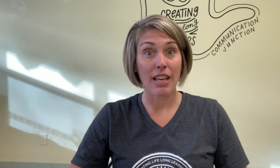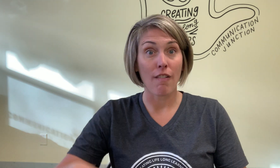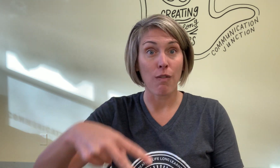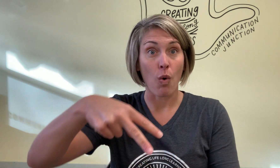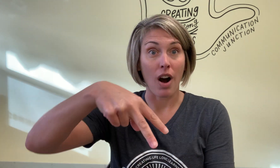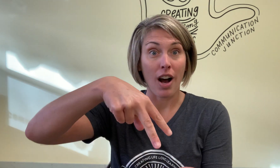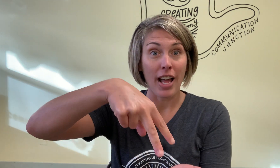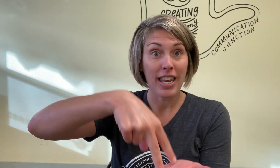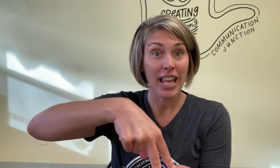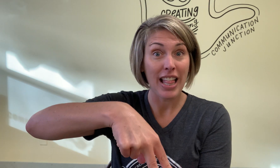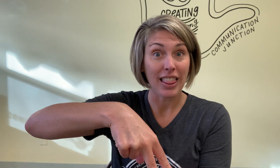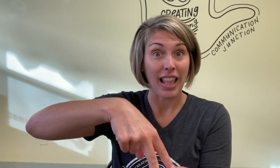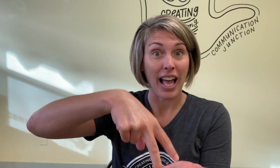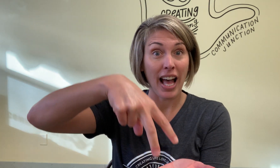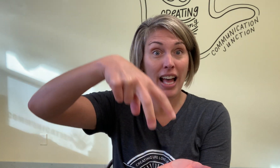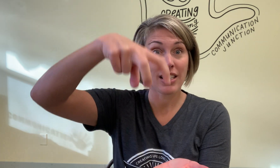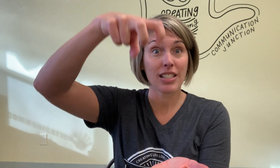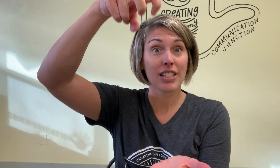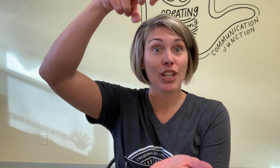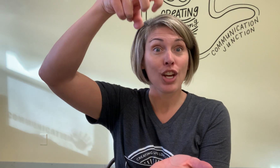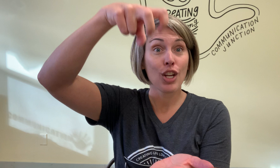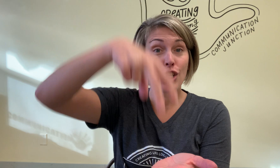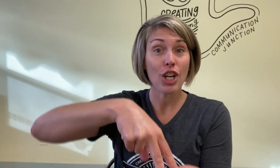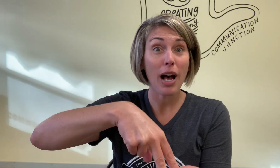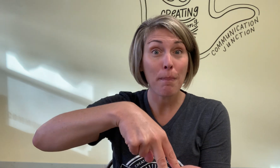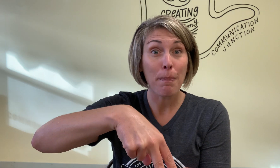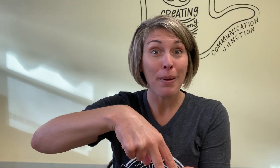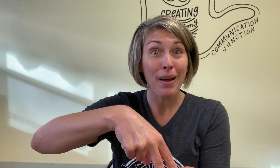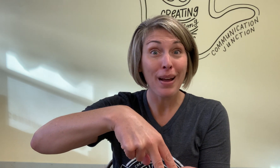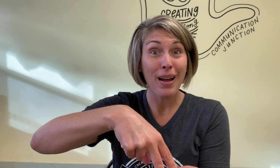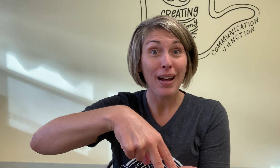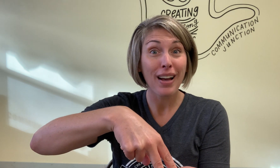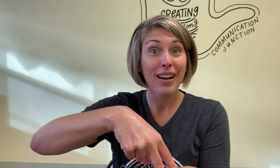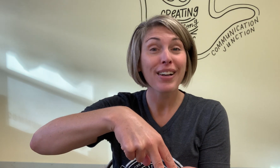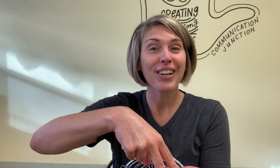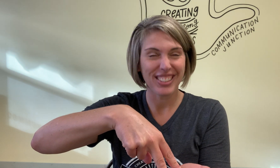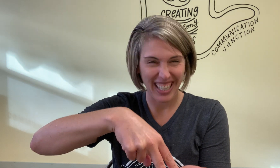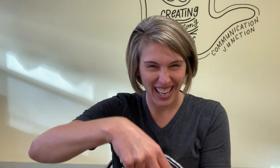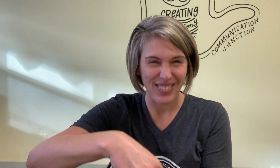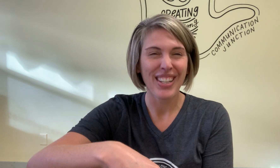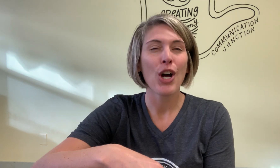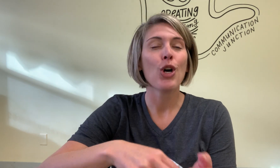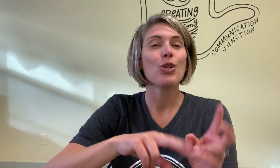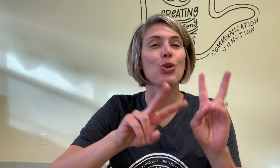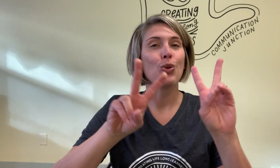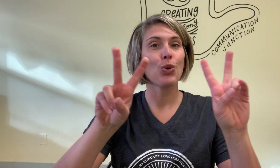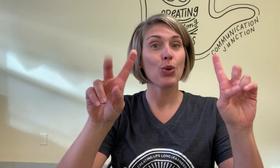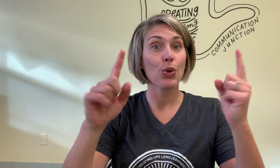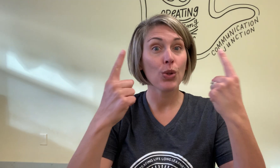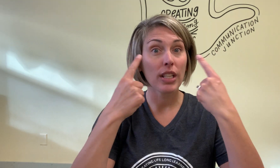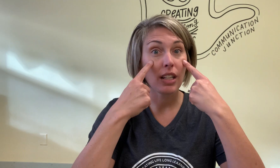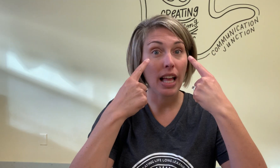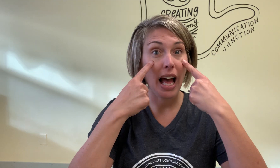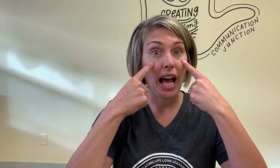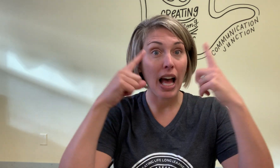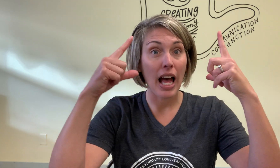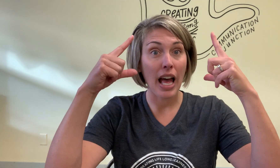give one last jump. Good job. Two little